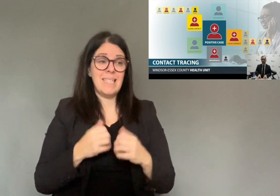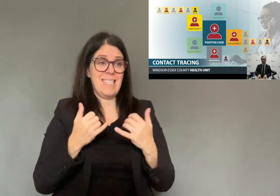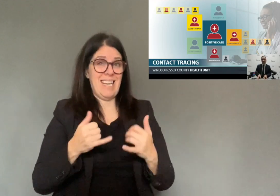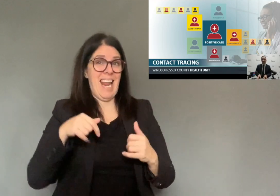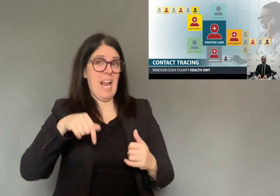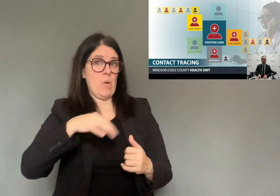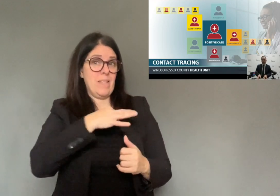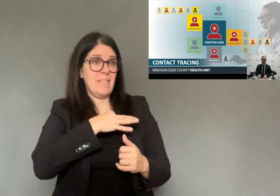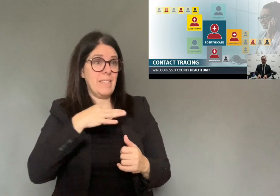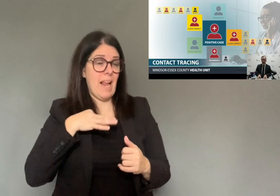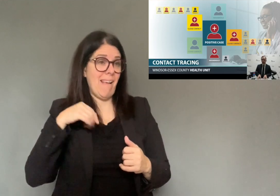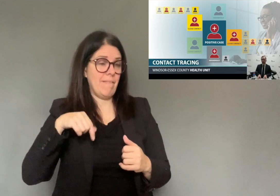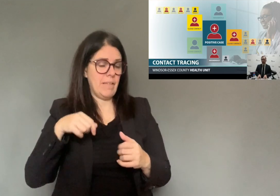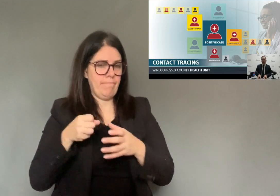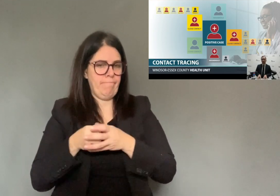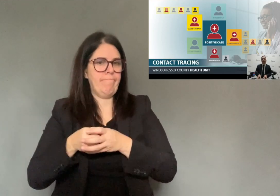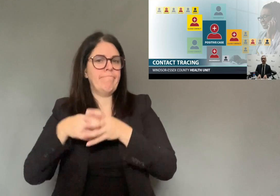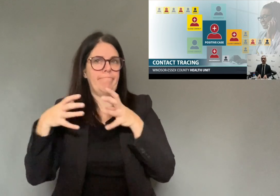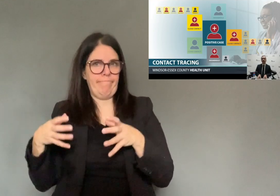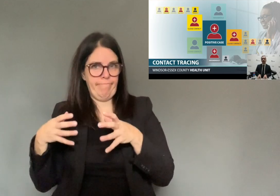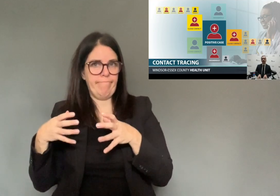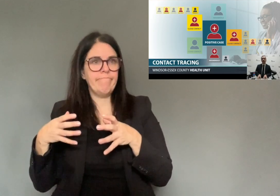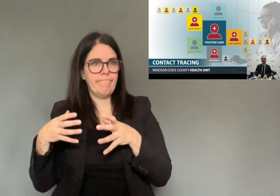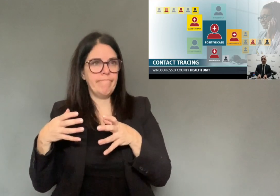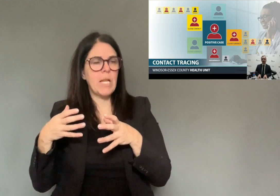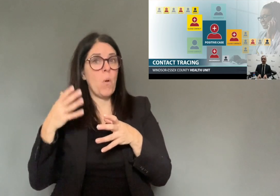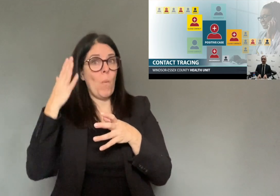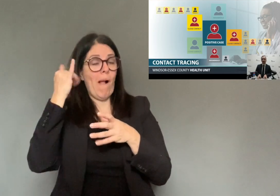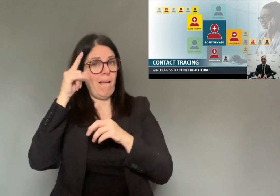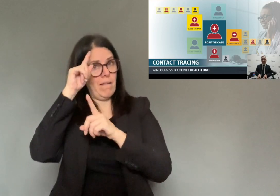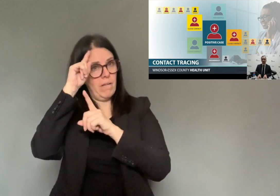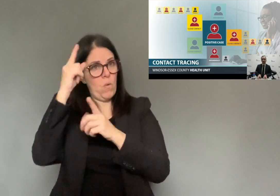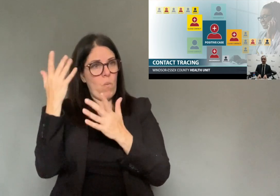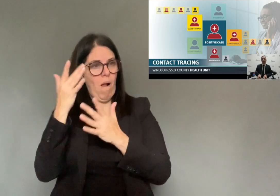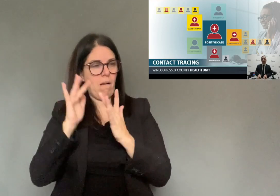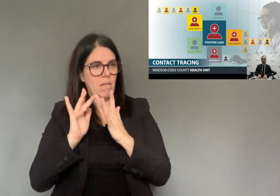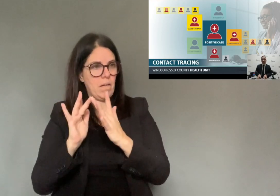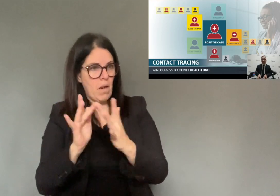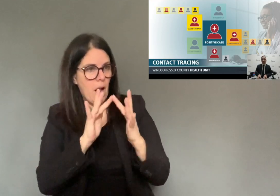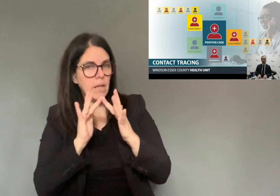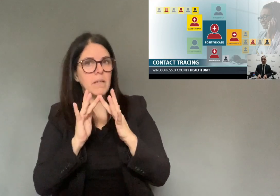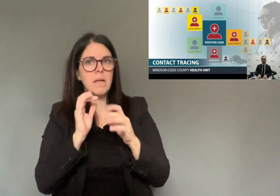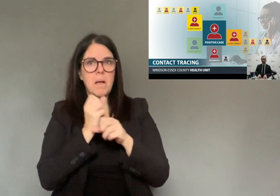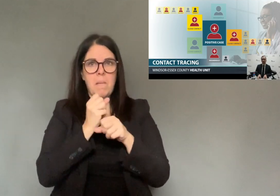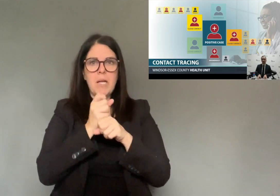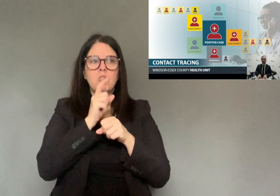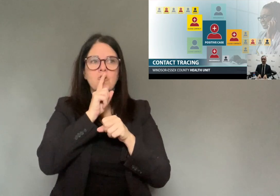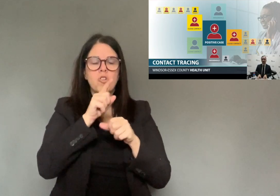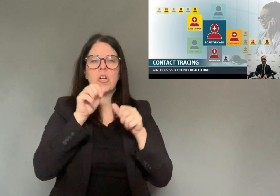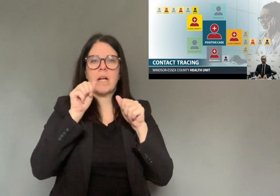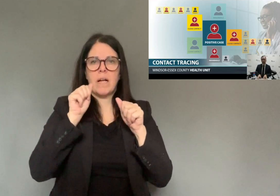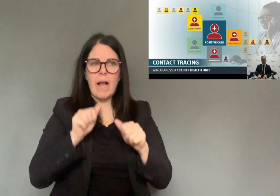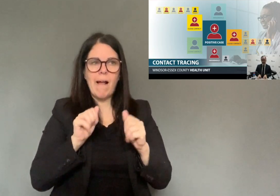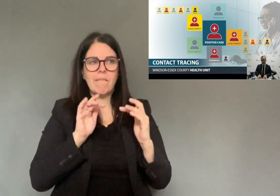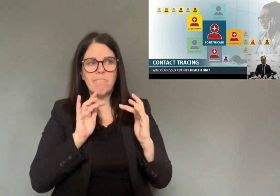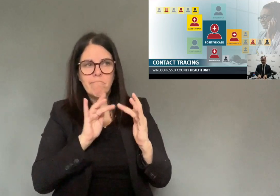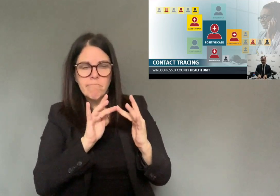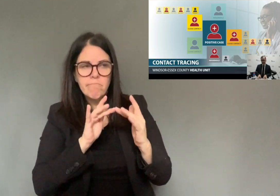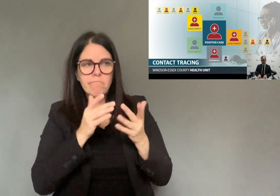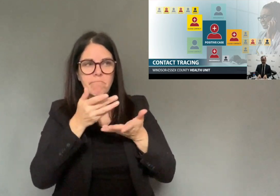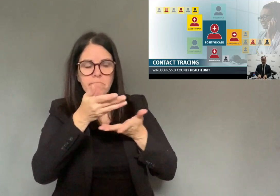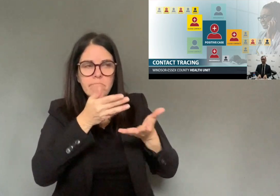this work to ensure that we are able to contact all the individuals to do a good case and contact